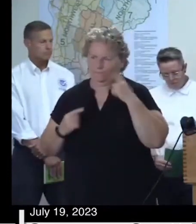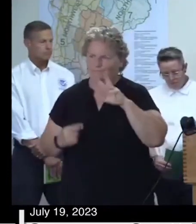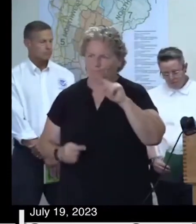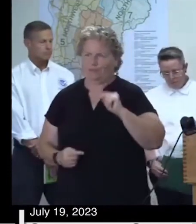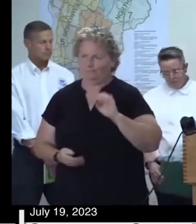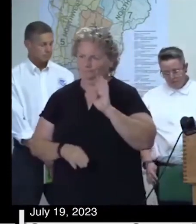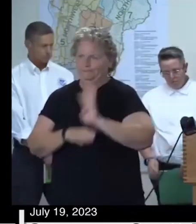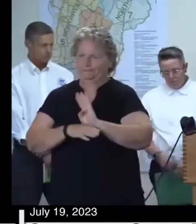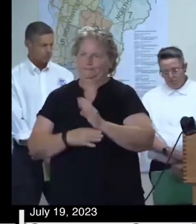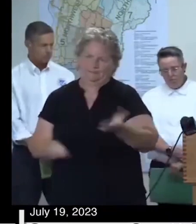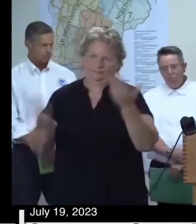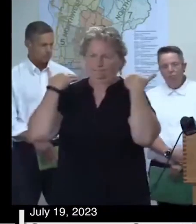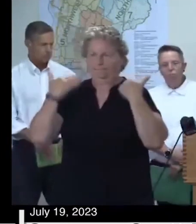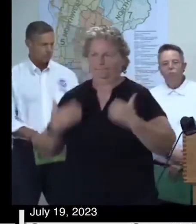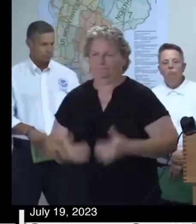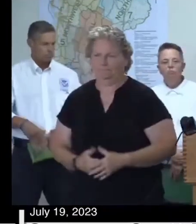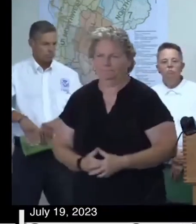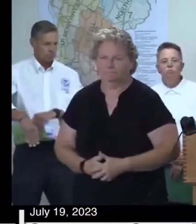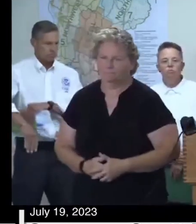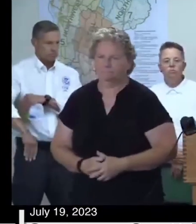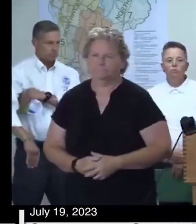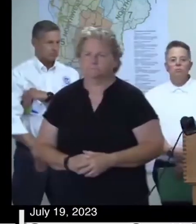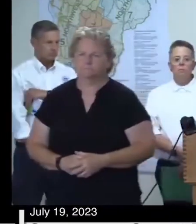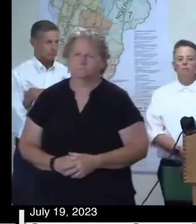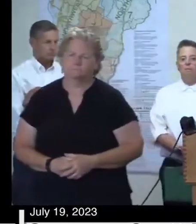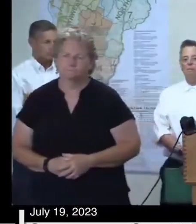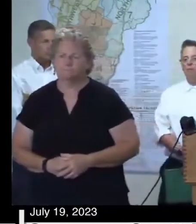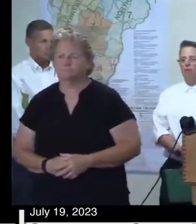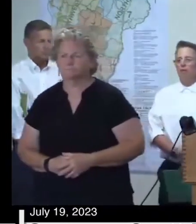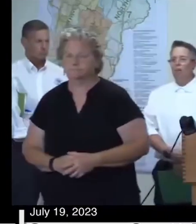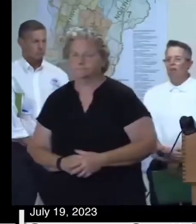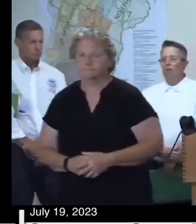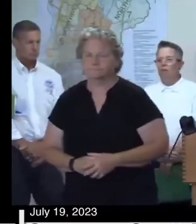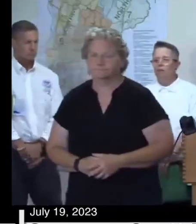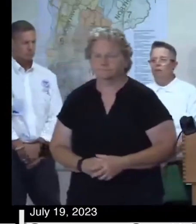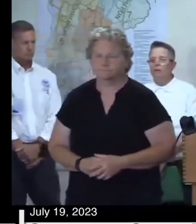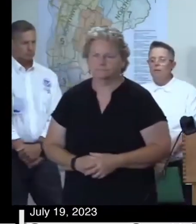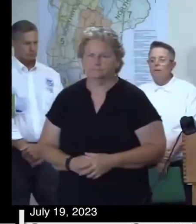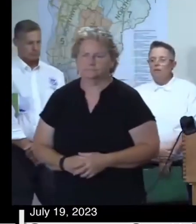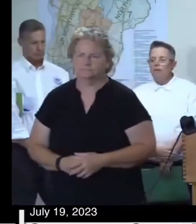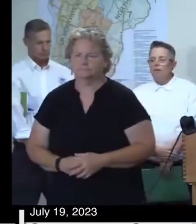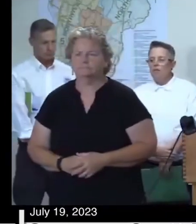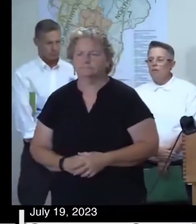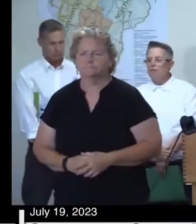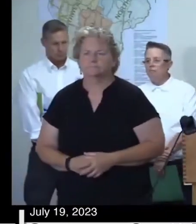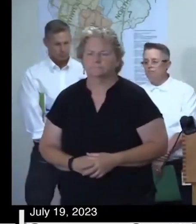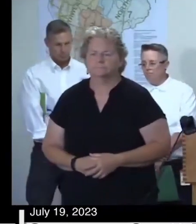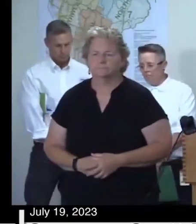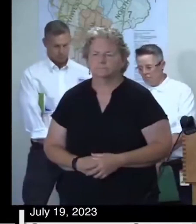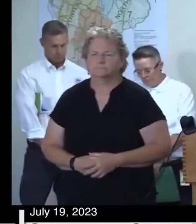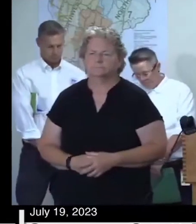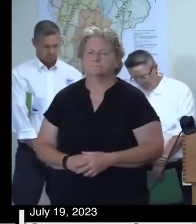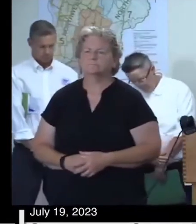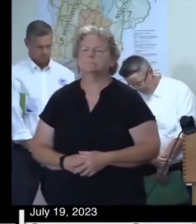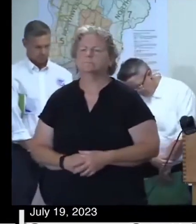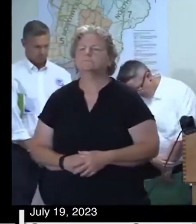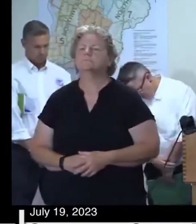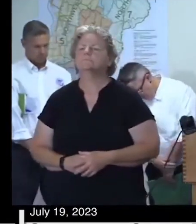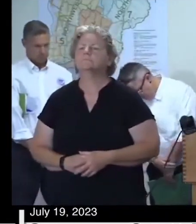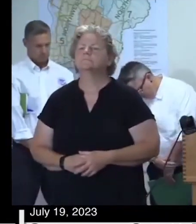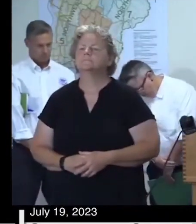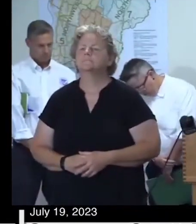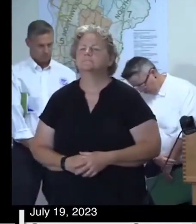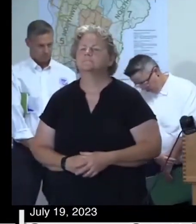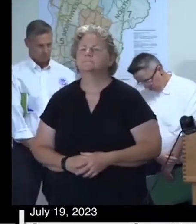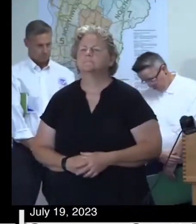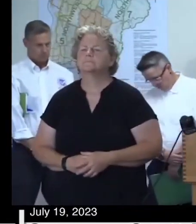I know that the congressional delegation will be working on this, but would it take an act of Congress to get economic impact